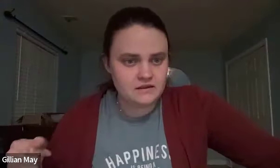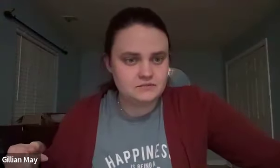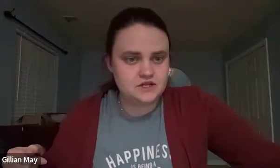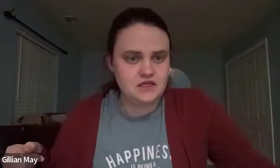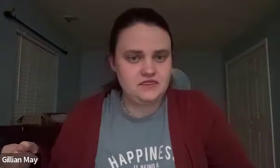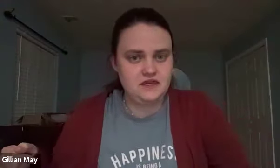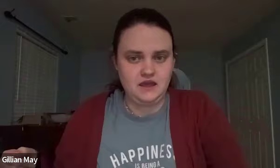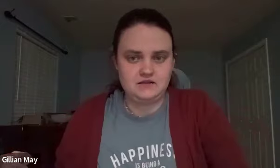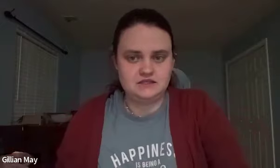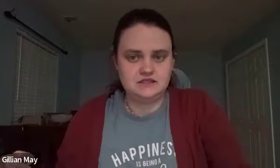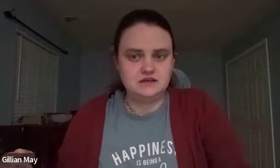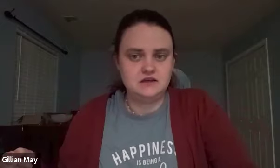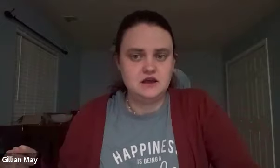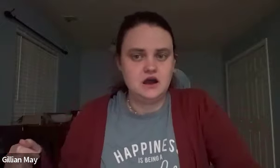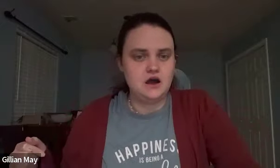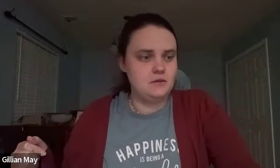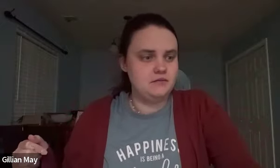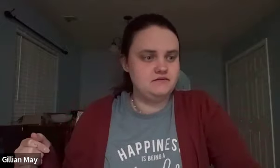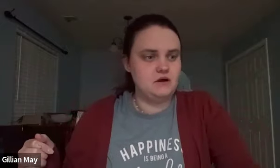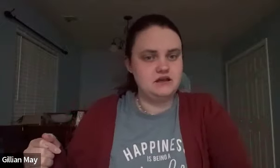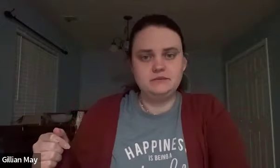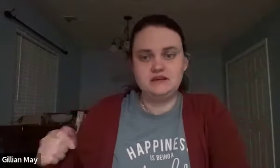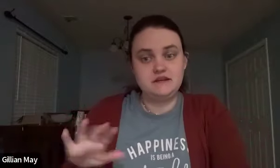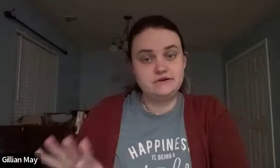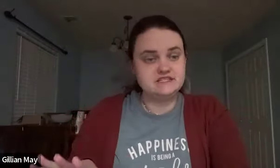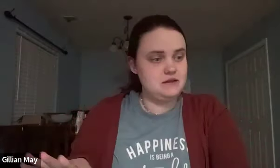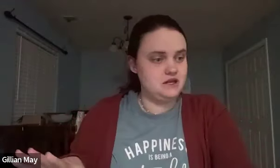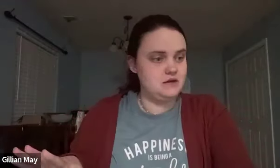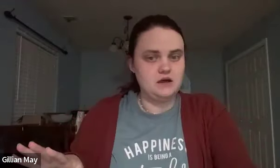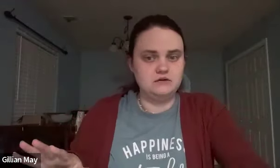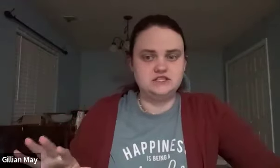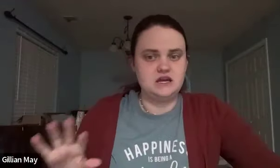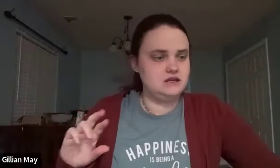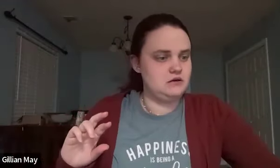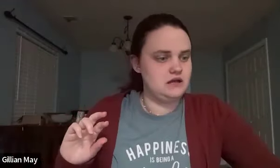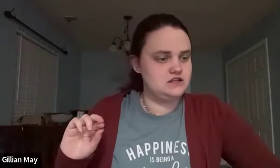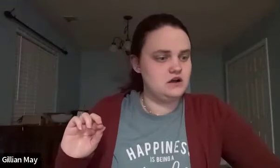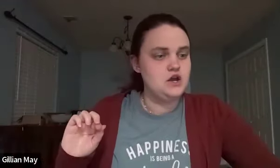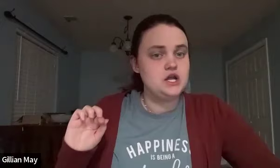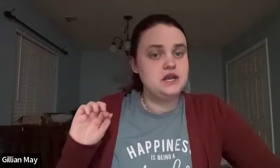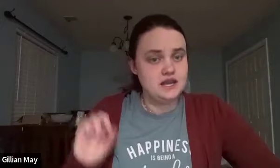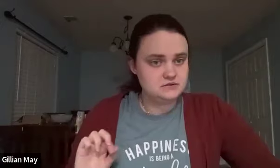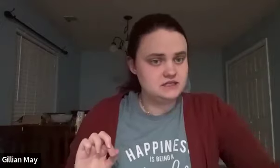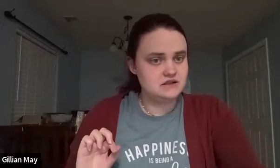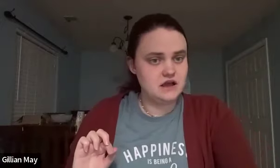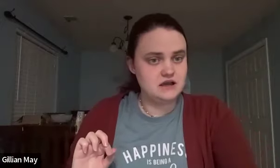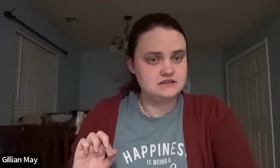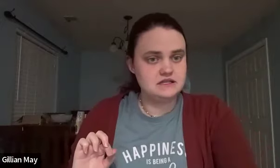I'm trying to think. Let's see. If anyone's typing up, I will just kind of go ahead and talk. Next week's class is